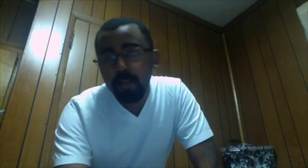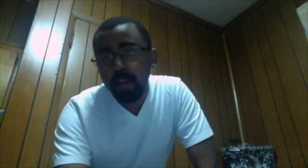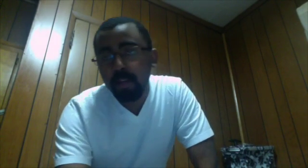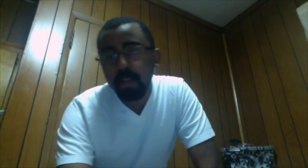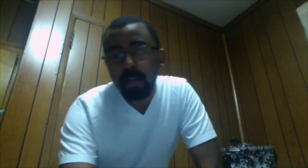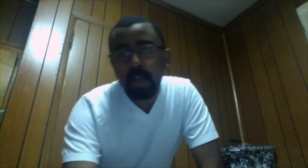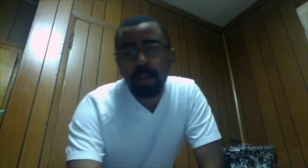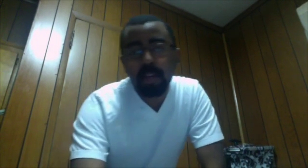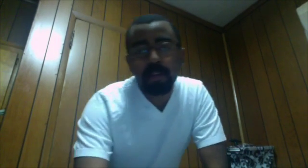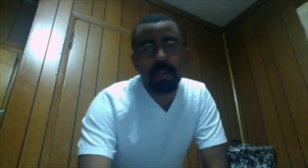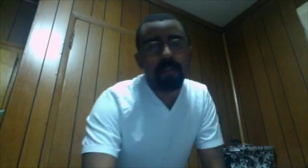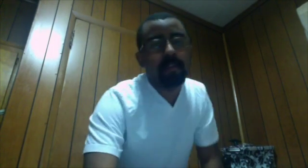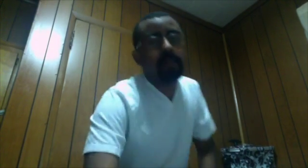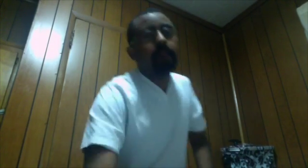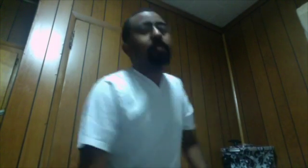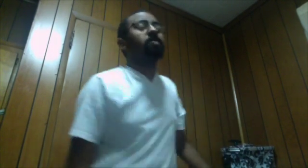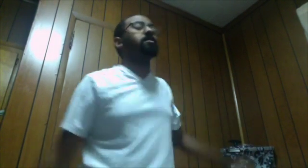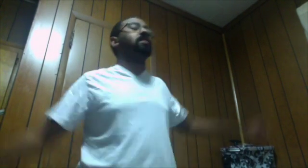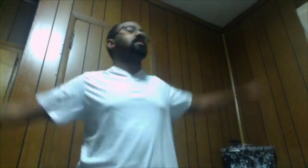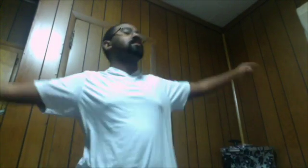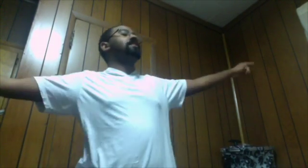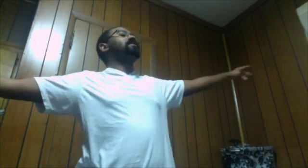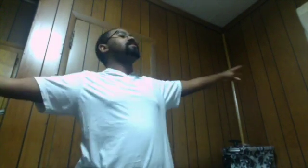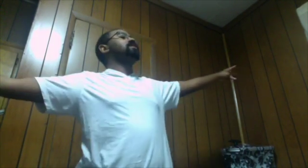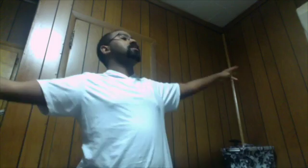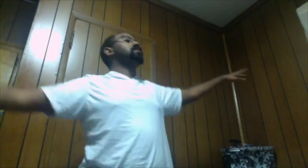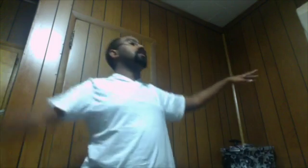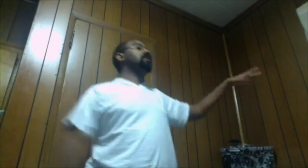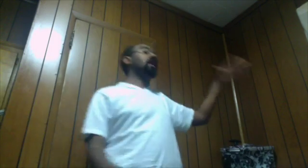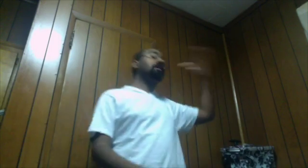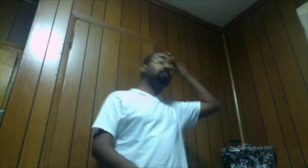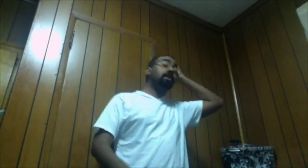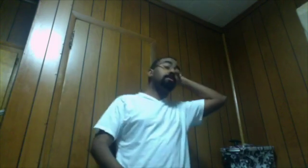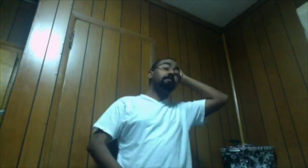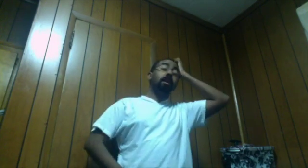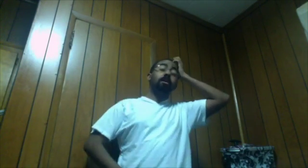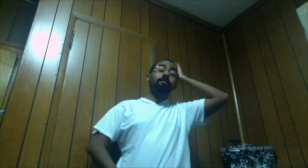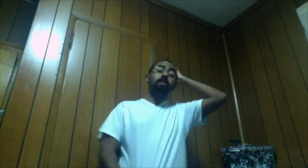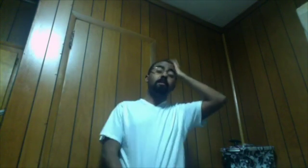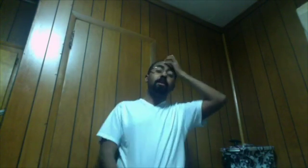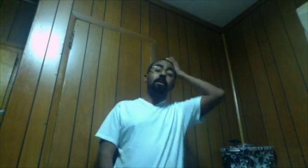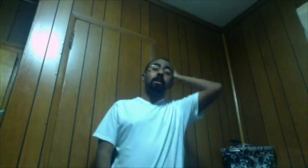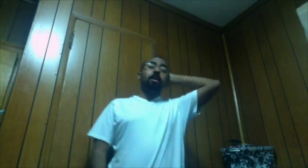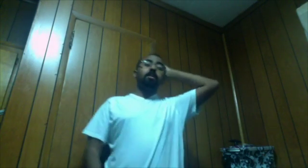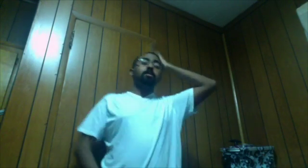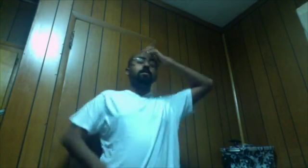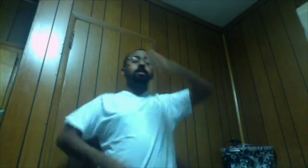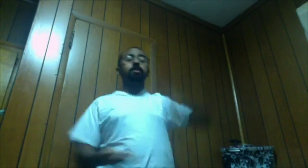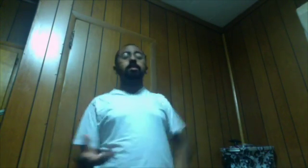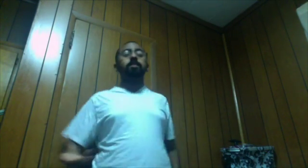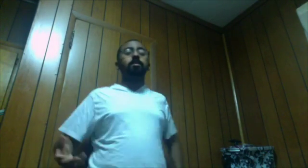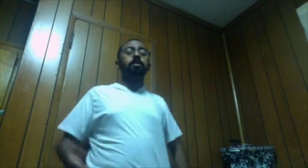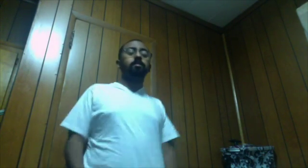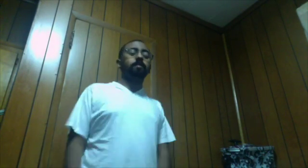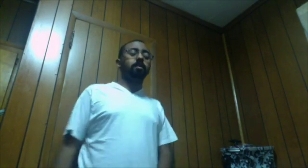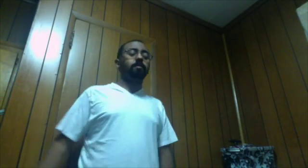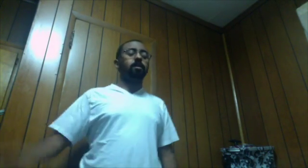was Yamada-kun and the Seven Witches. I read the manga for Yamada. It's a really good series. It revolves around